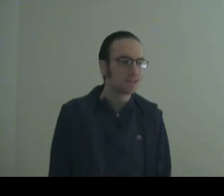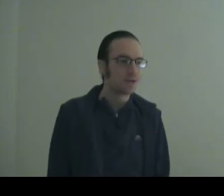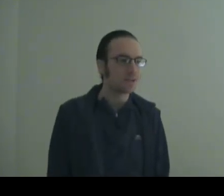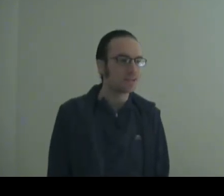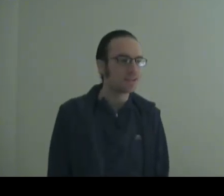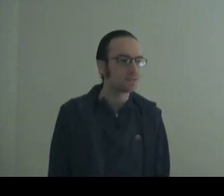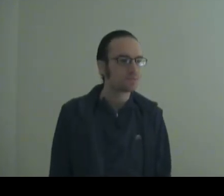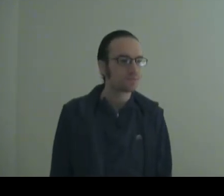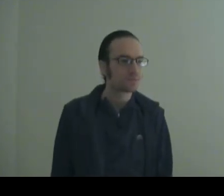how they did it.